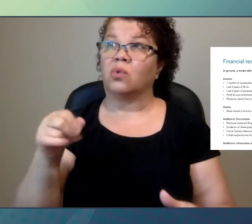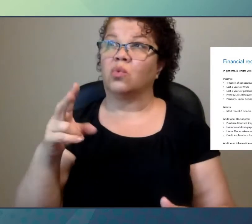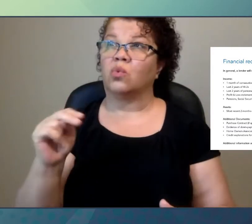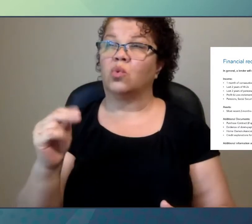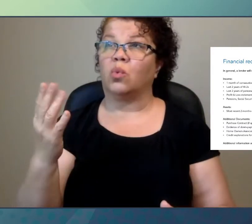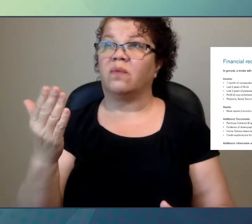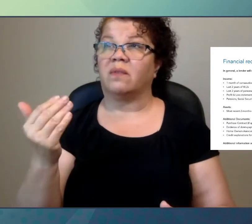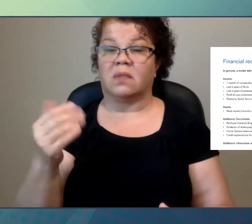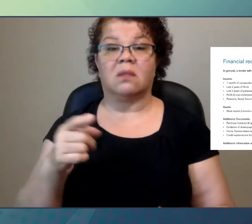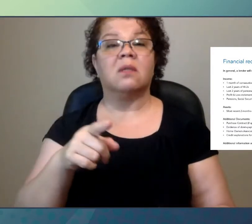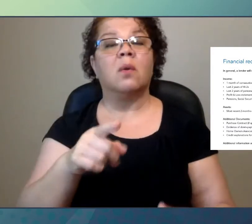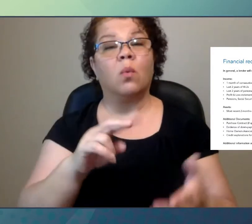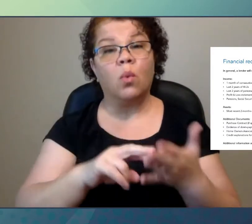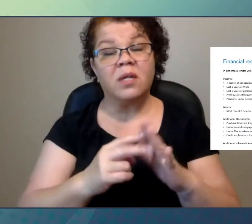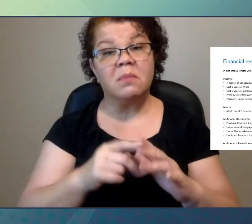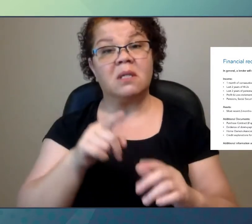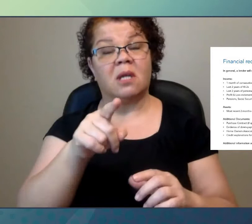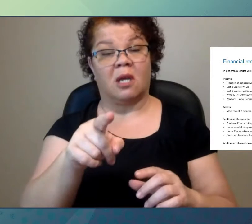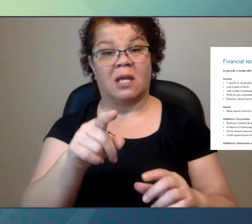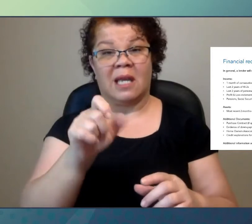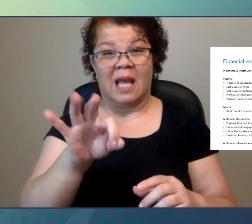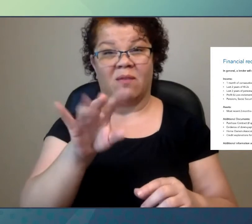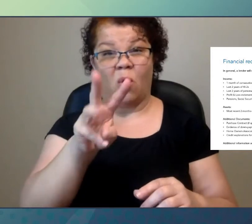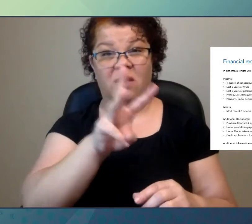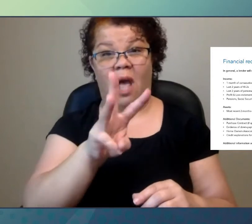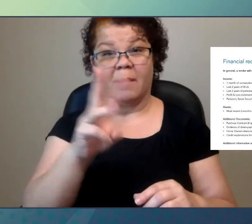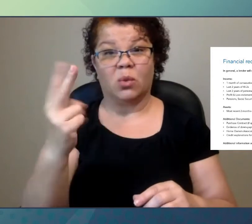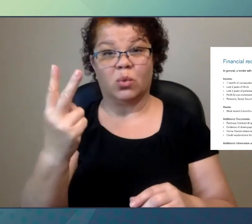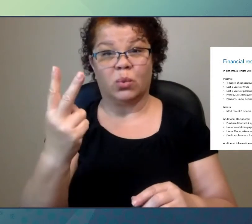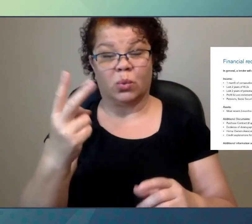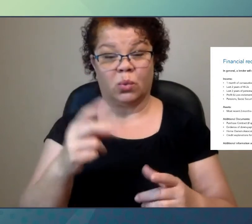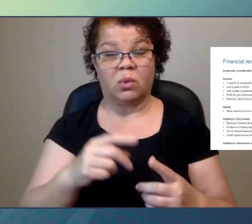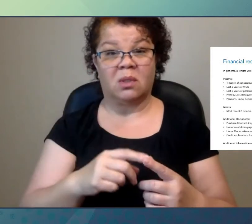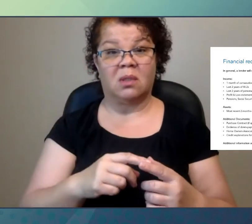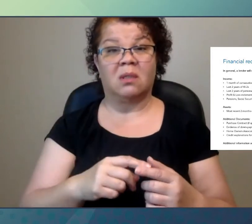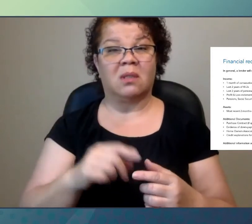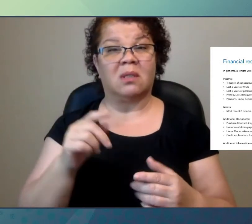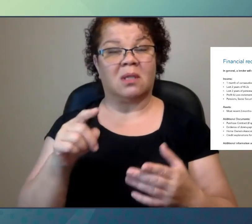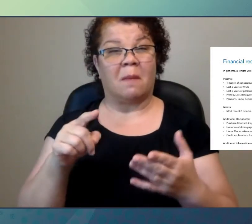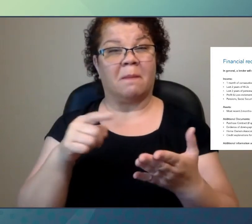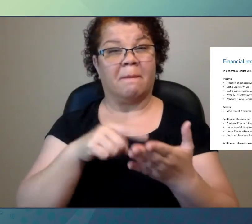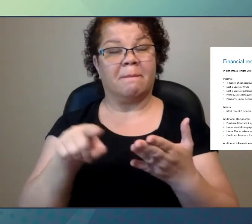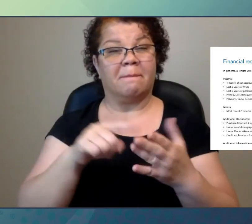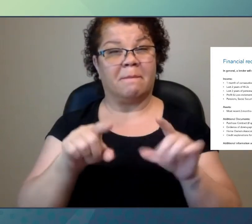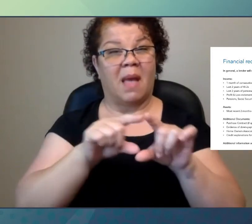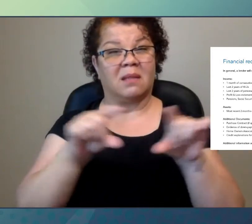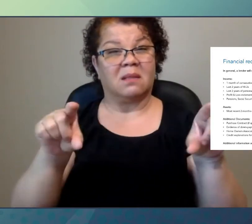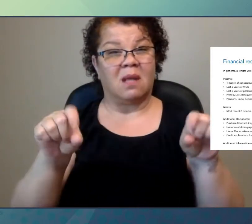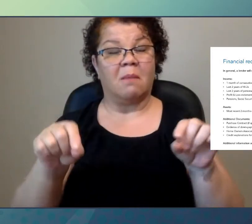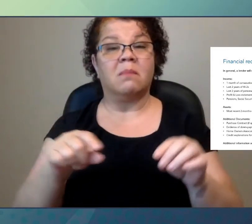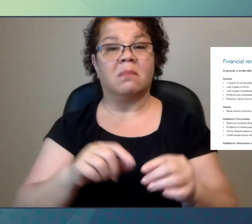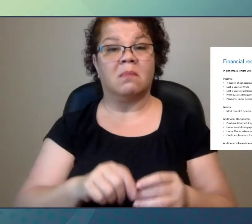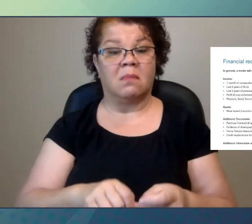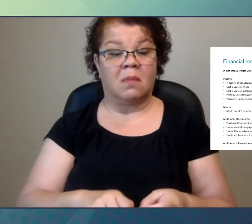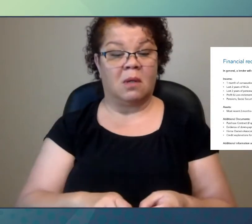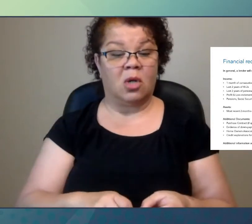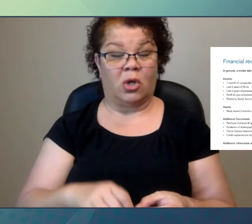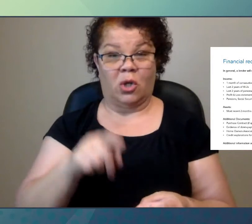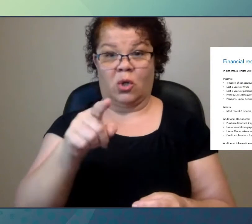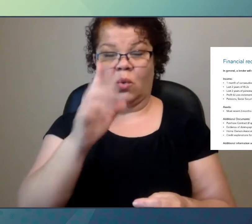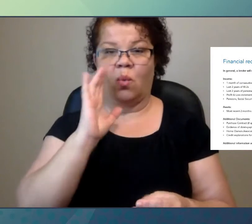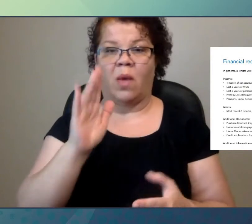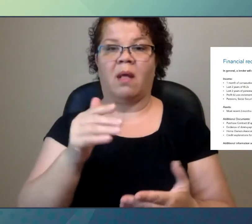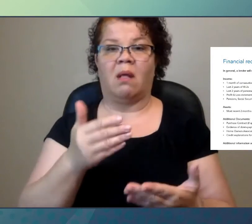what that means is that if you are a W-2 or a pay stub earner, you're going to be